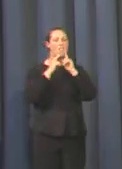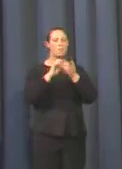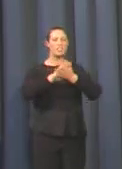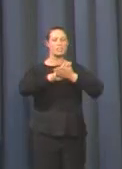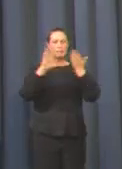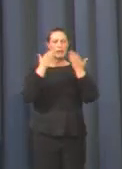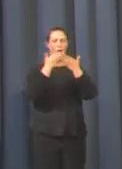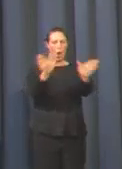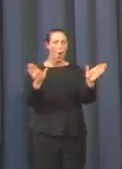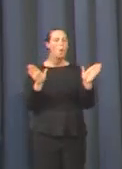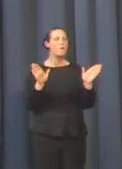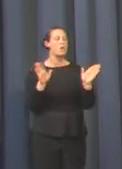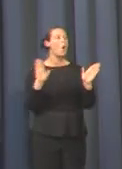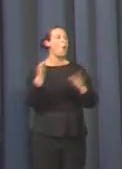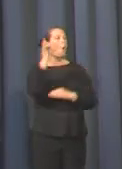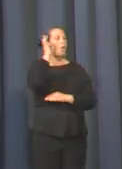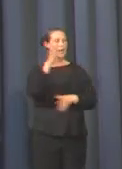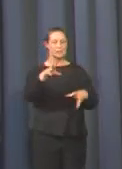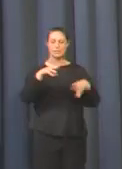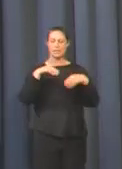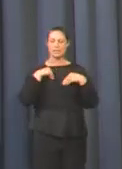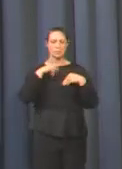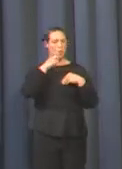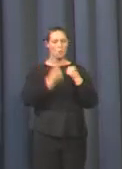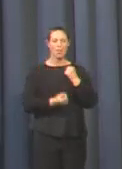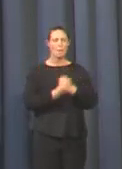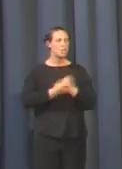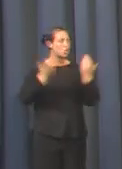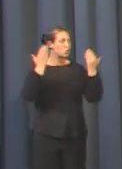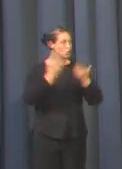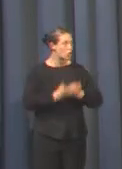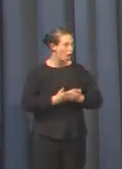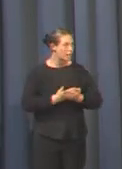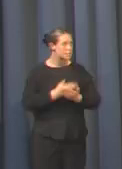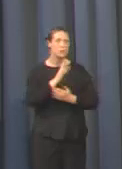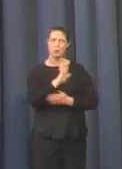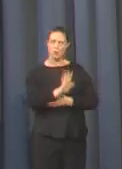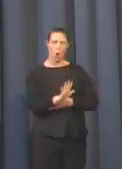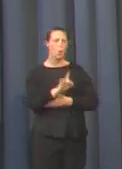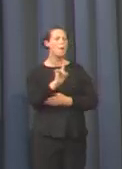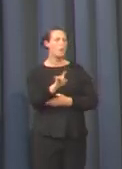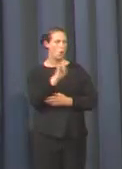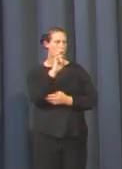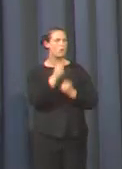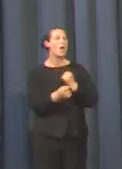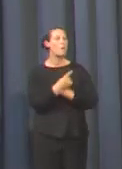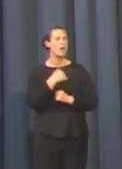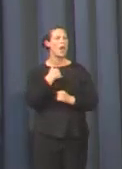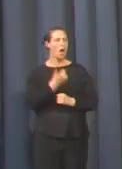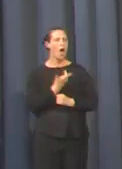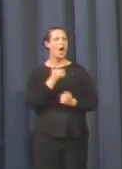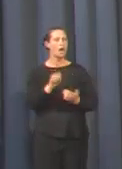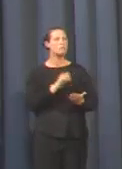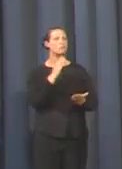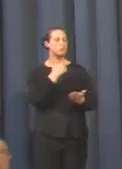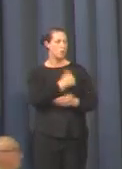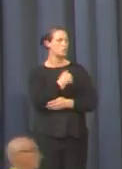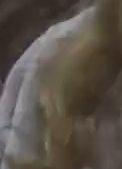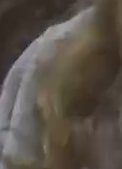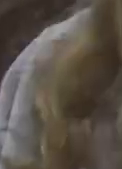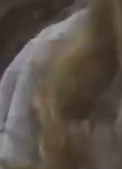that on board, and it will happen. It's not going to happen tonight, Clive, but it will happen, and you get my assurance of that. Thank you.